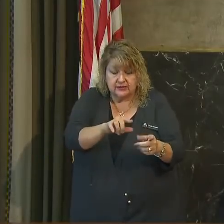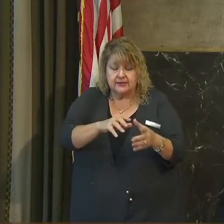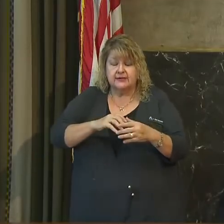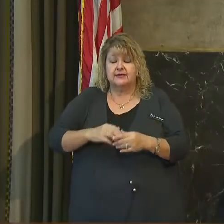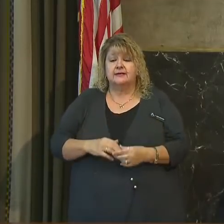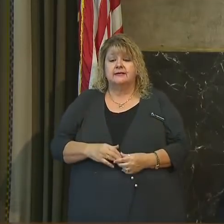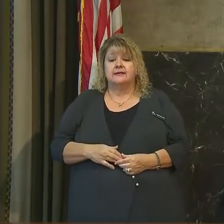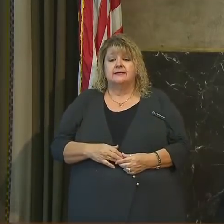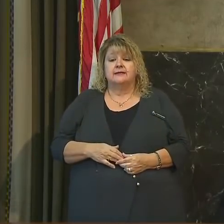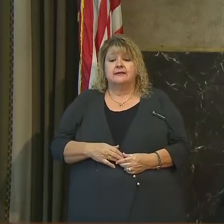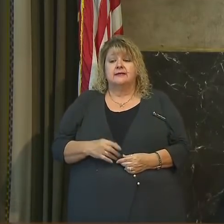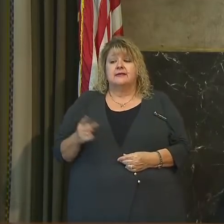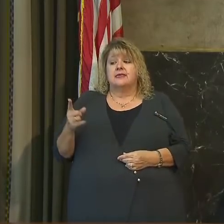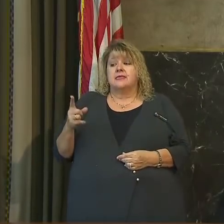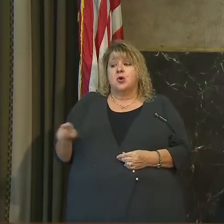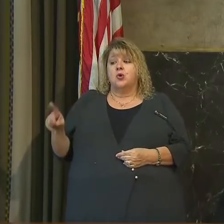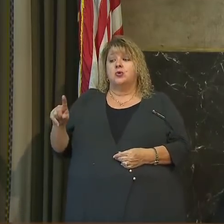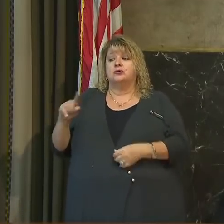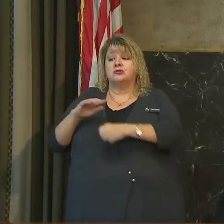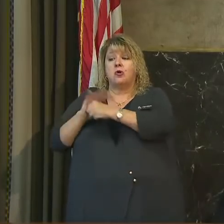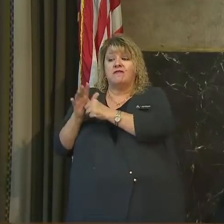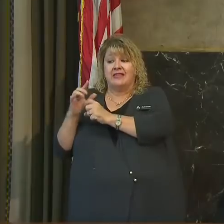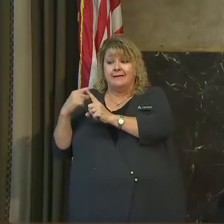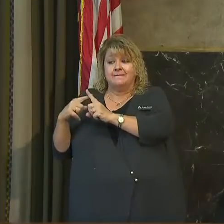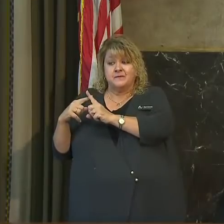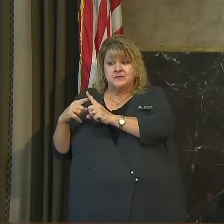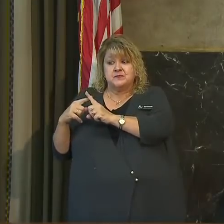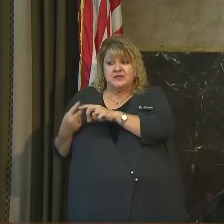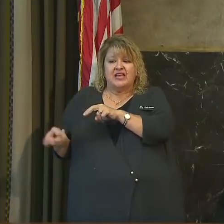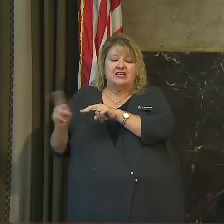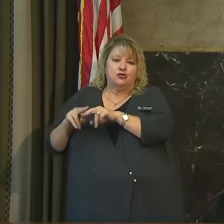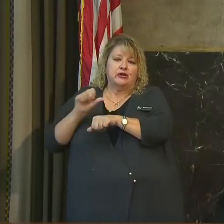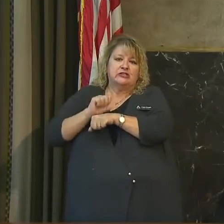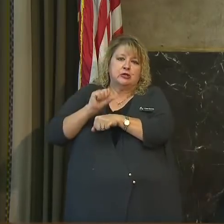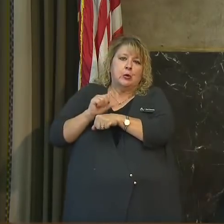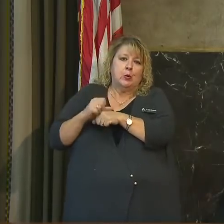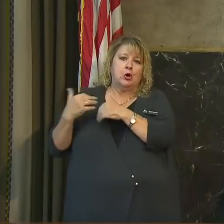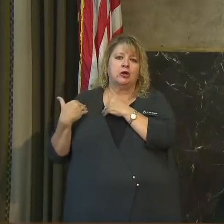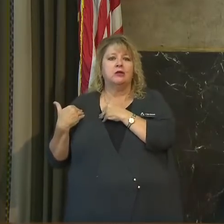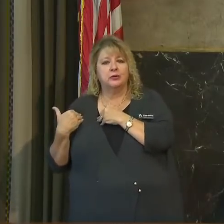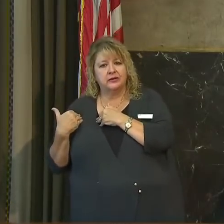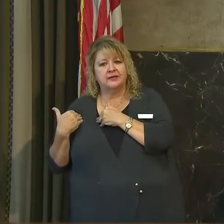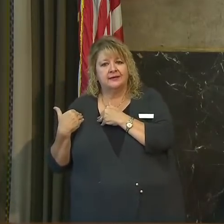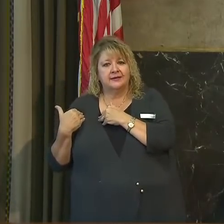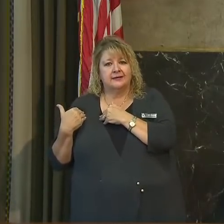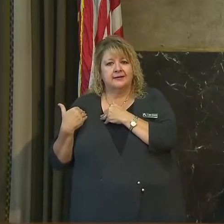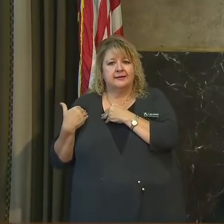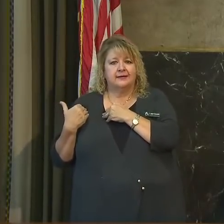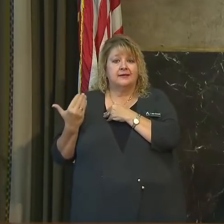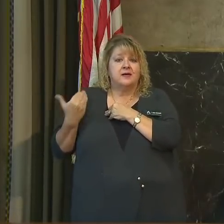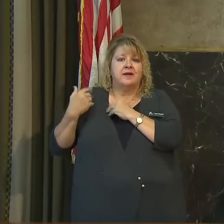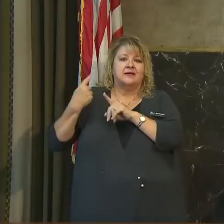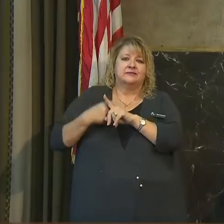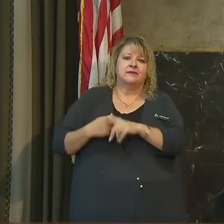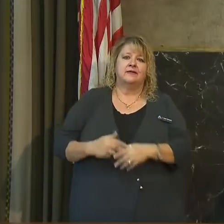that are COVID positive has certainly increased fourfold over the last month. And